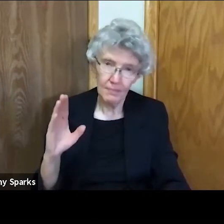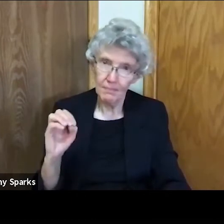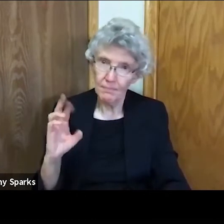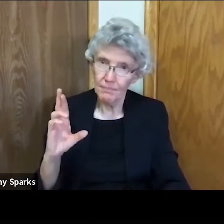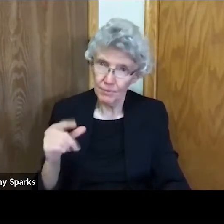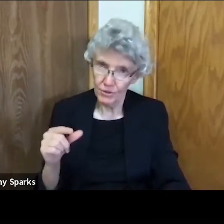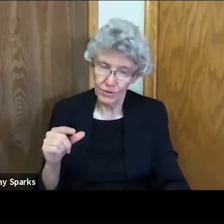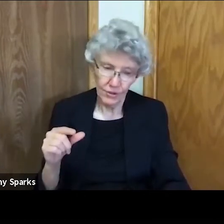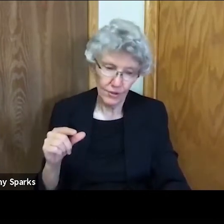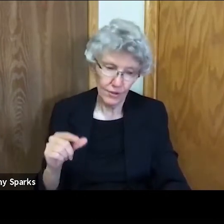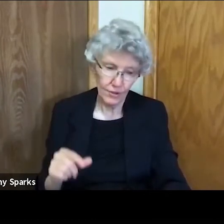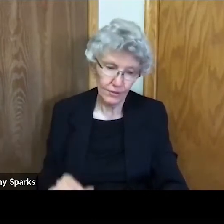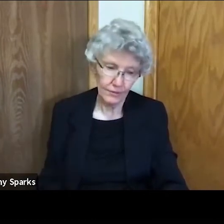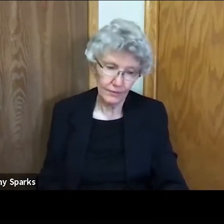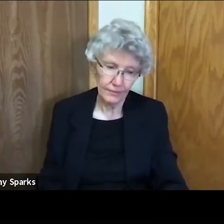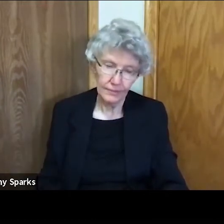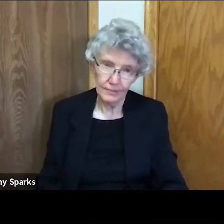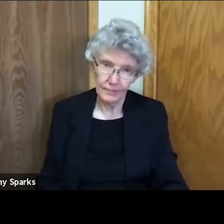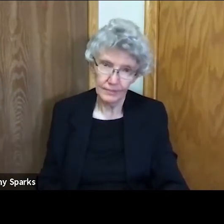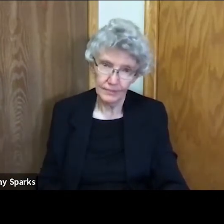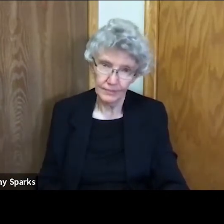Linda Chelberg,